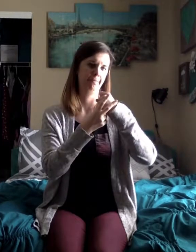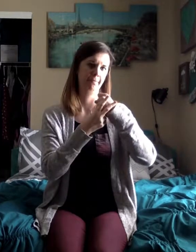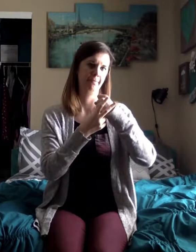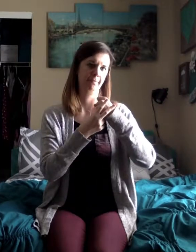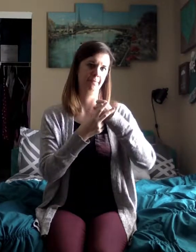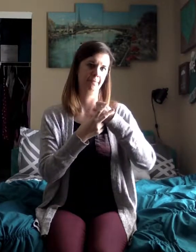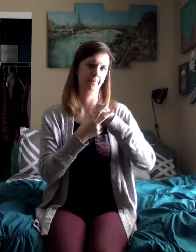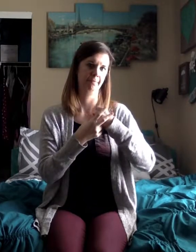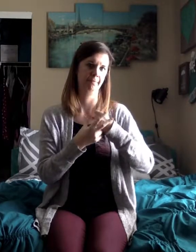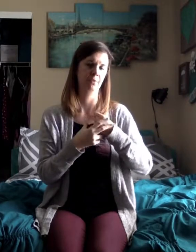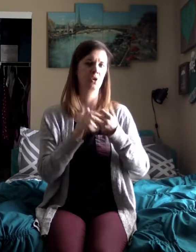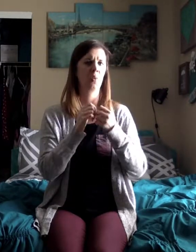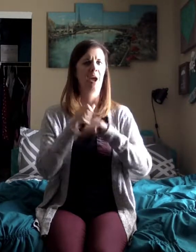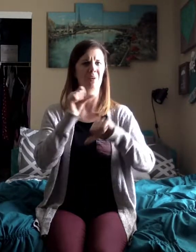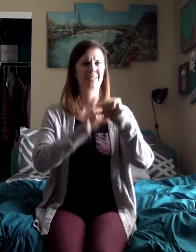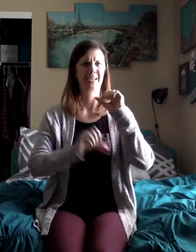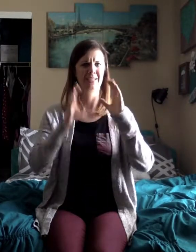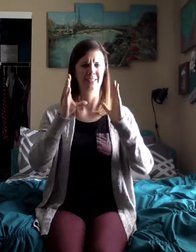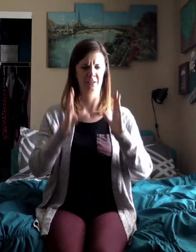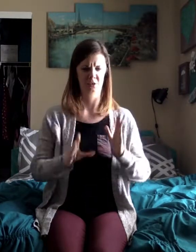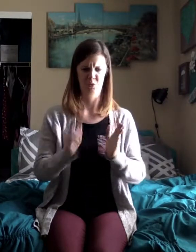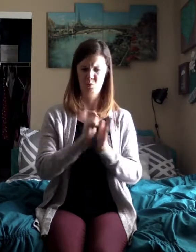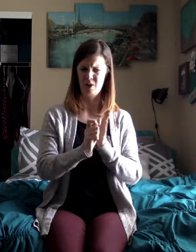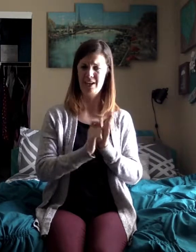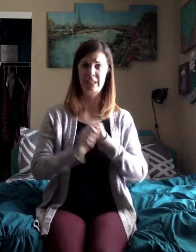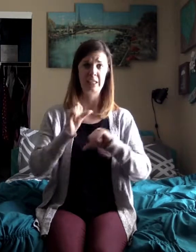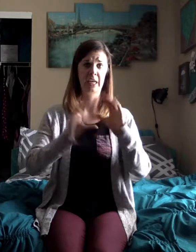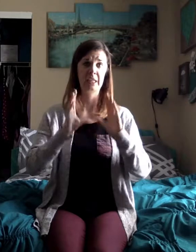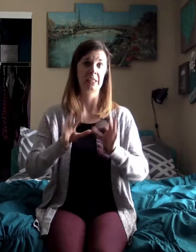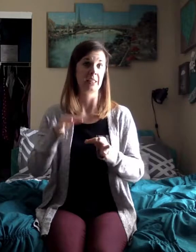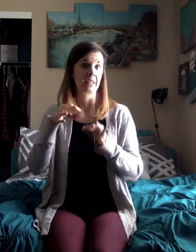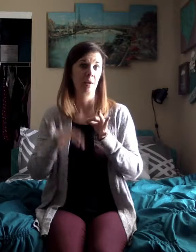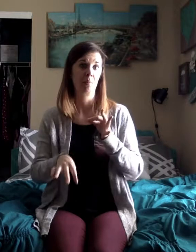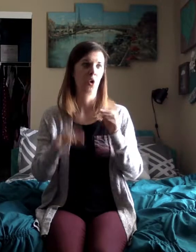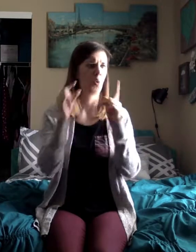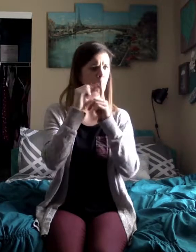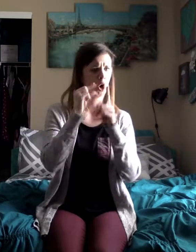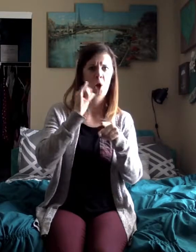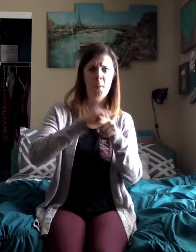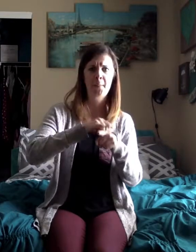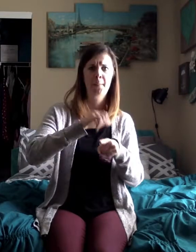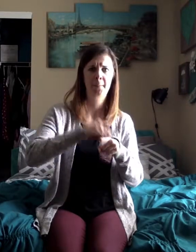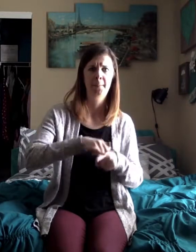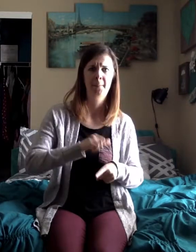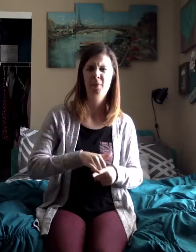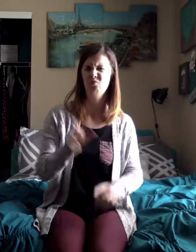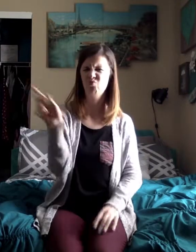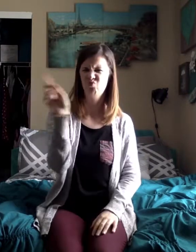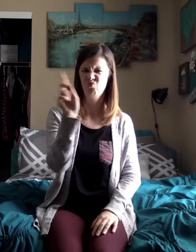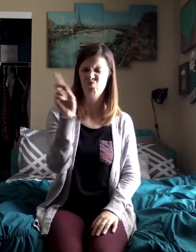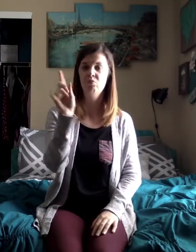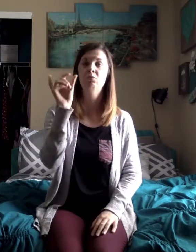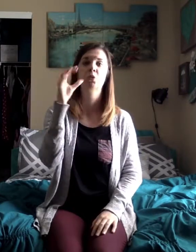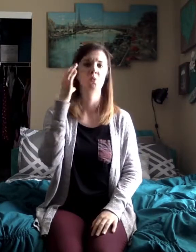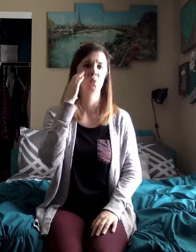So how would a scientist write this? Because a scientist isn't just going to write down all those words. Scientists use chemical symbols